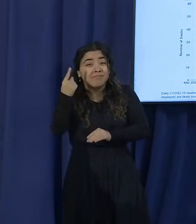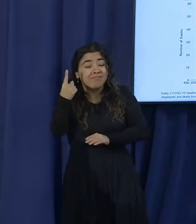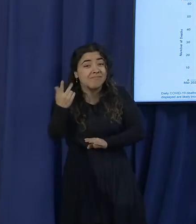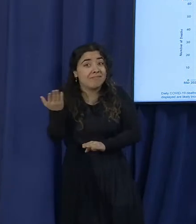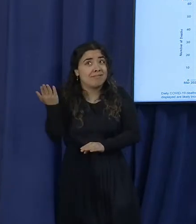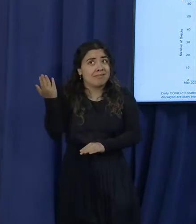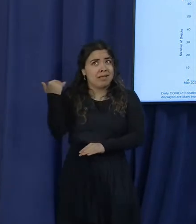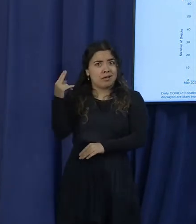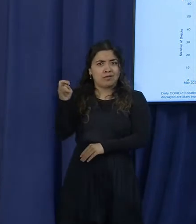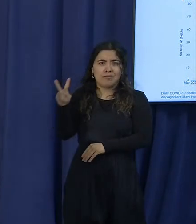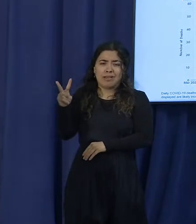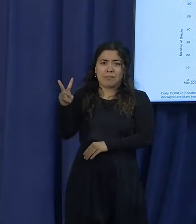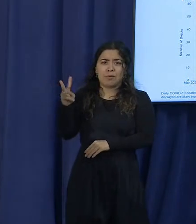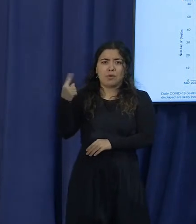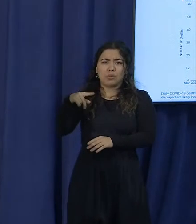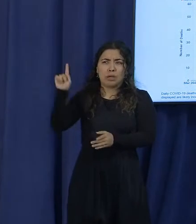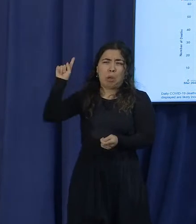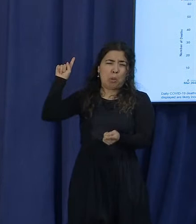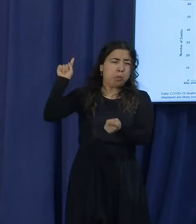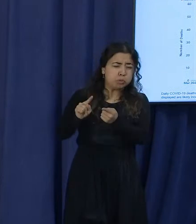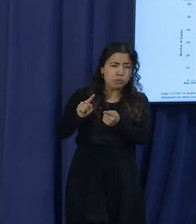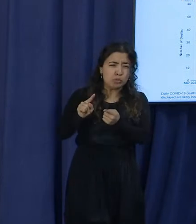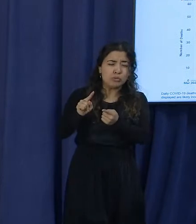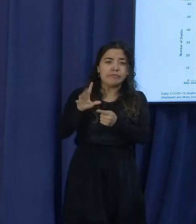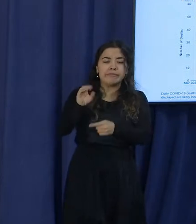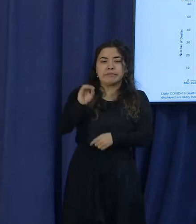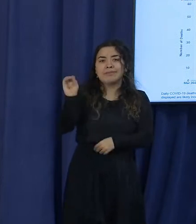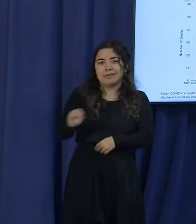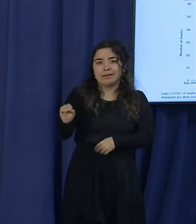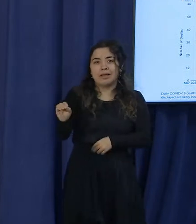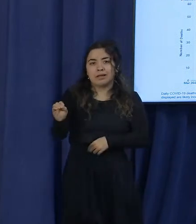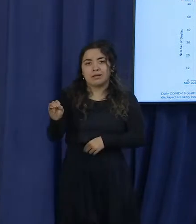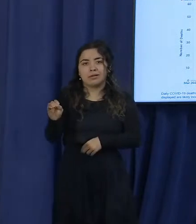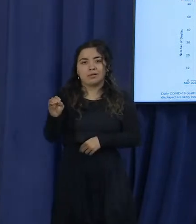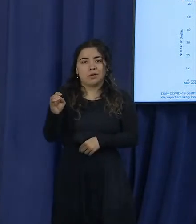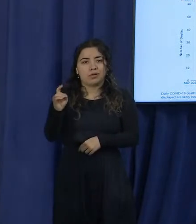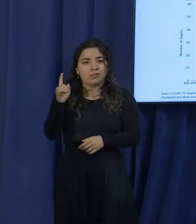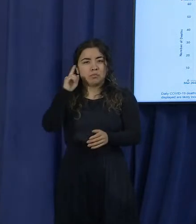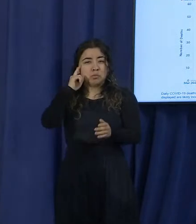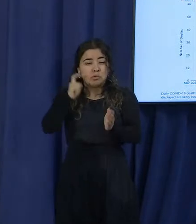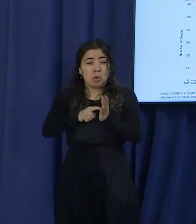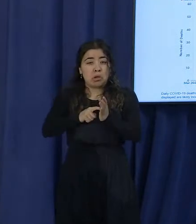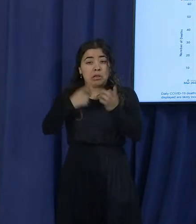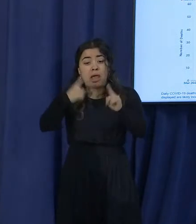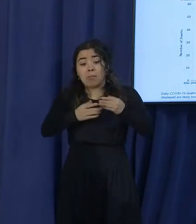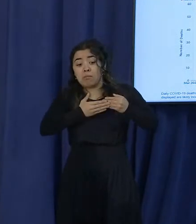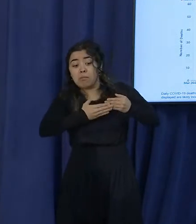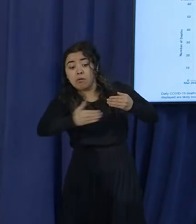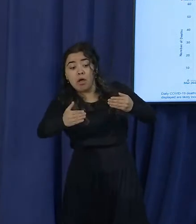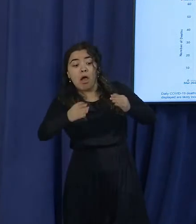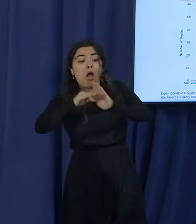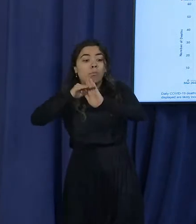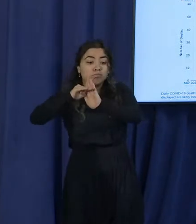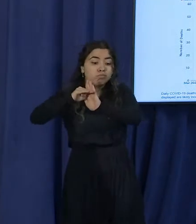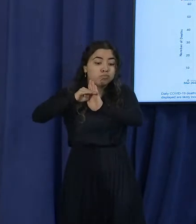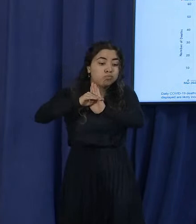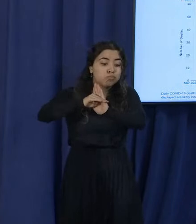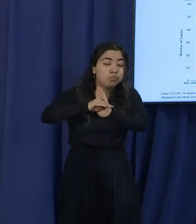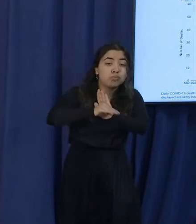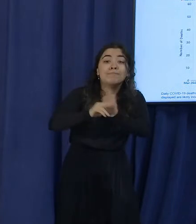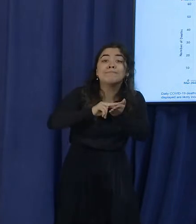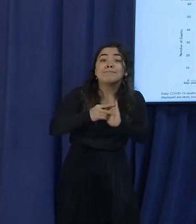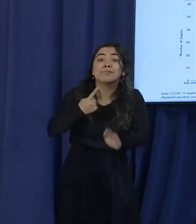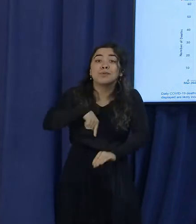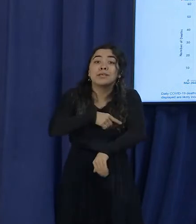from our peak in this second surge here. So all of our COVID indicators continue to trend in the right direction, even with some of the